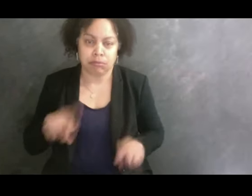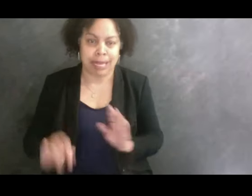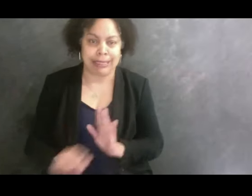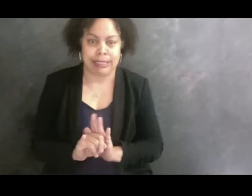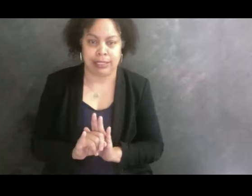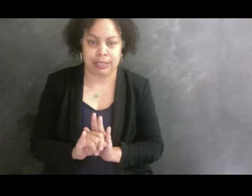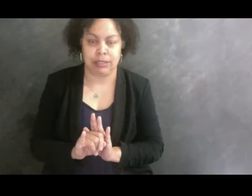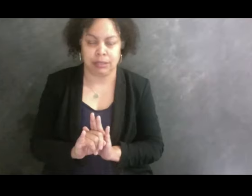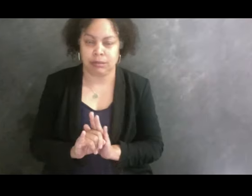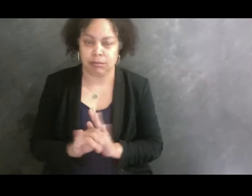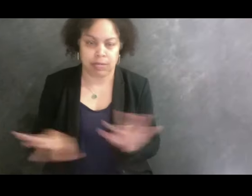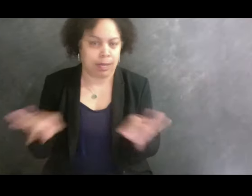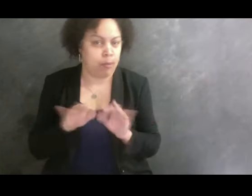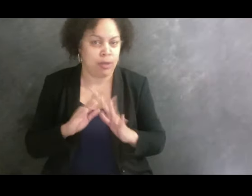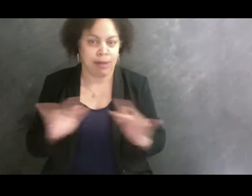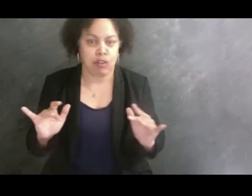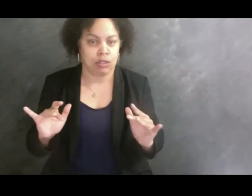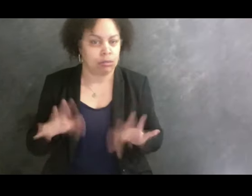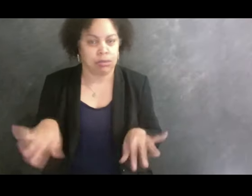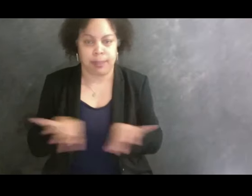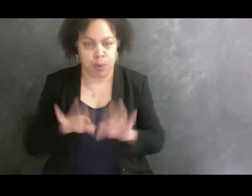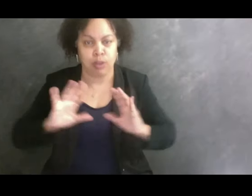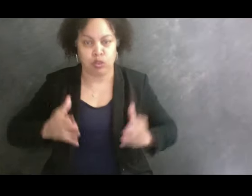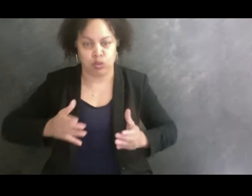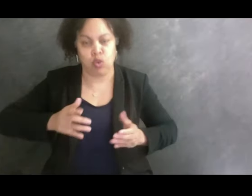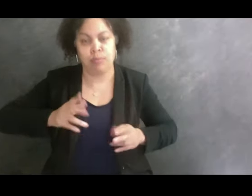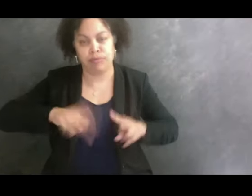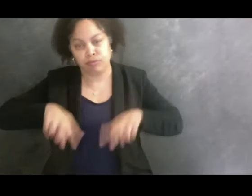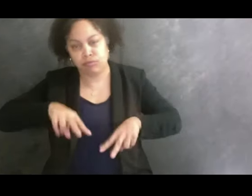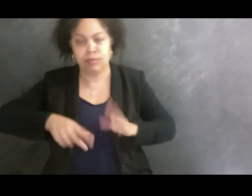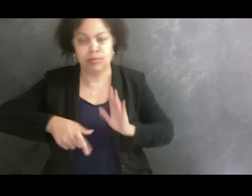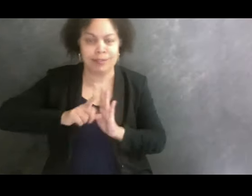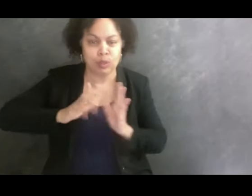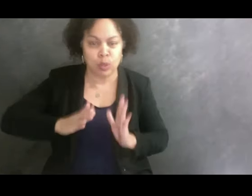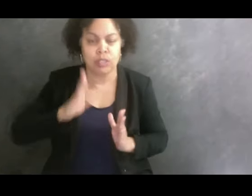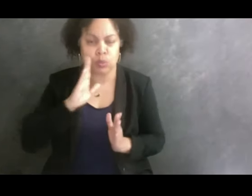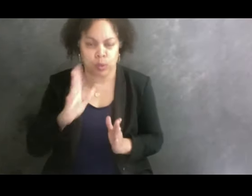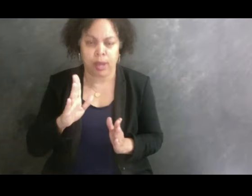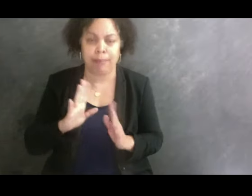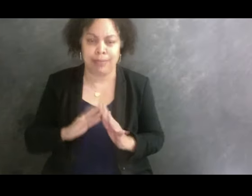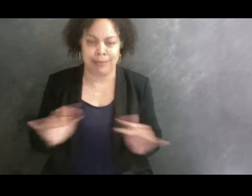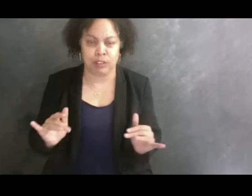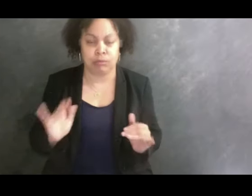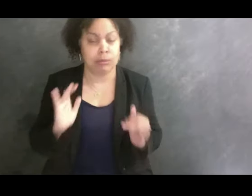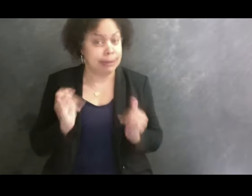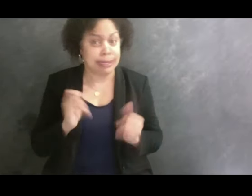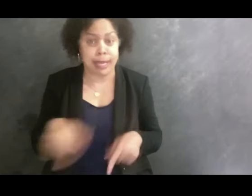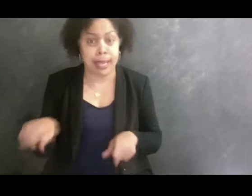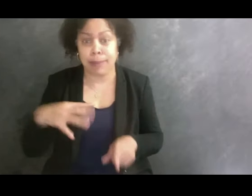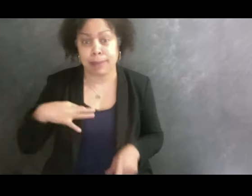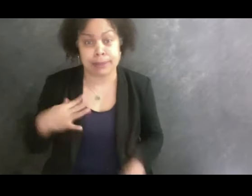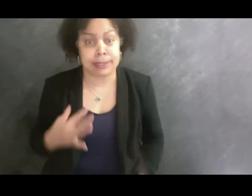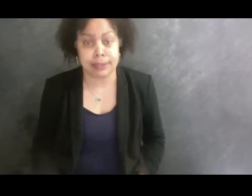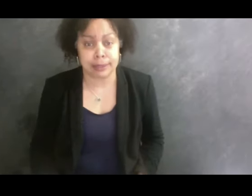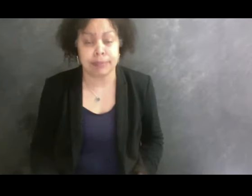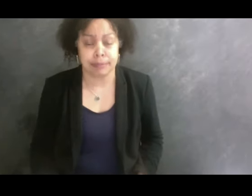it's very important to us to make sure that the people looking at the work are just as diverse as the people applying to the work on every single